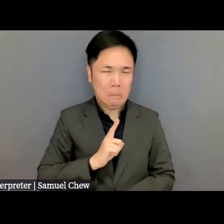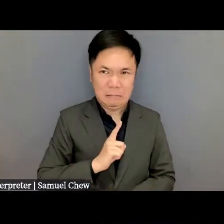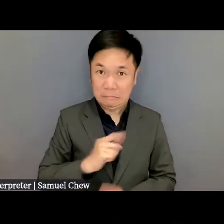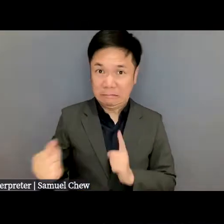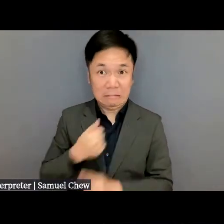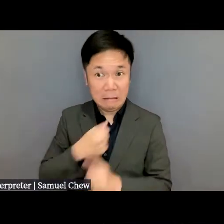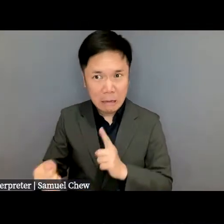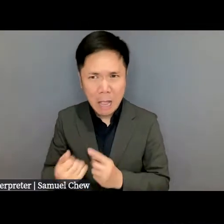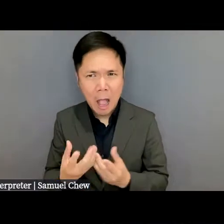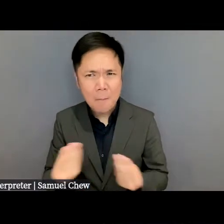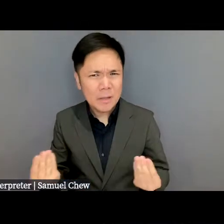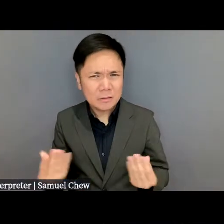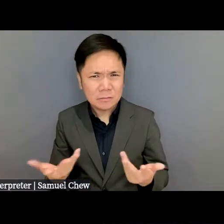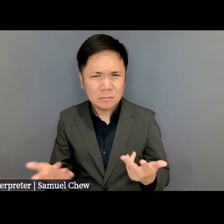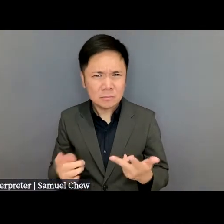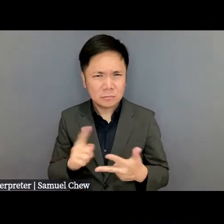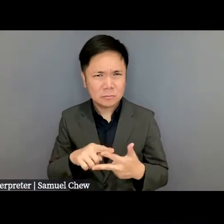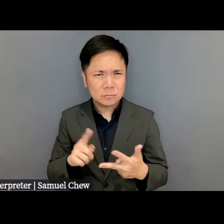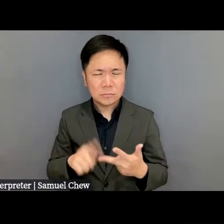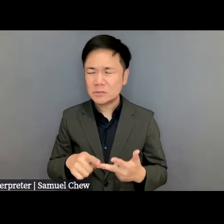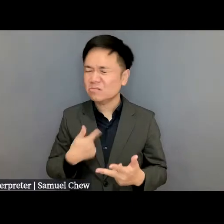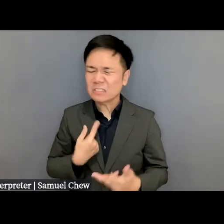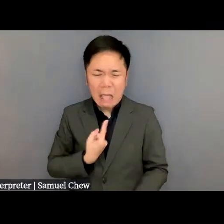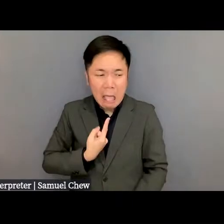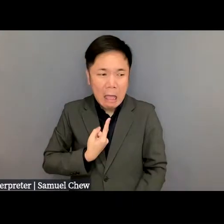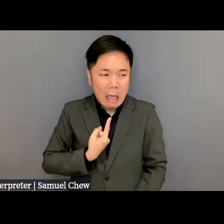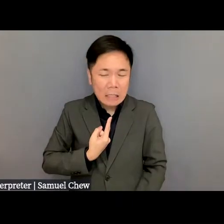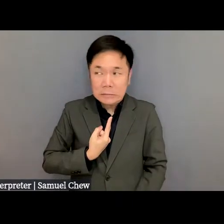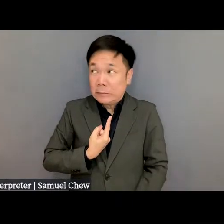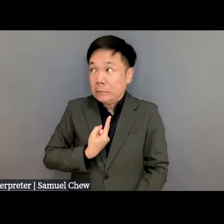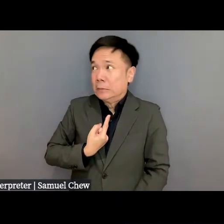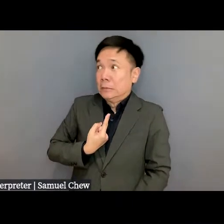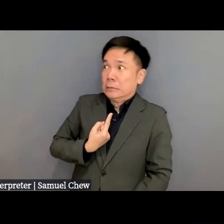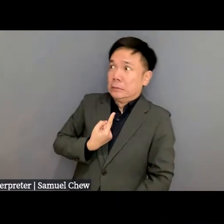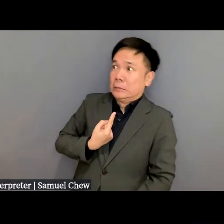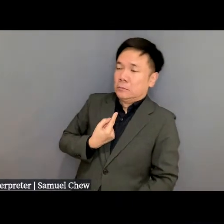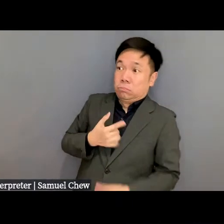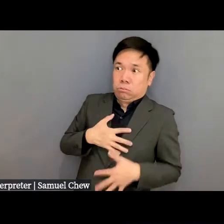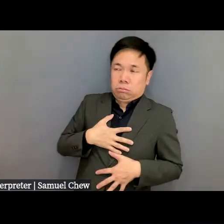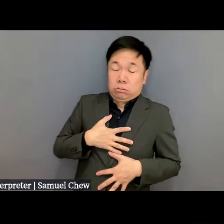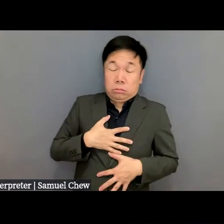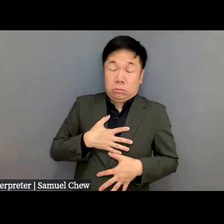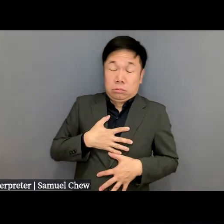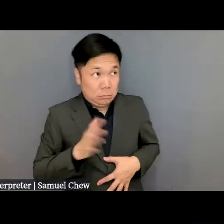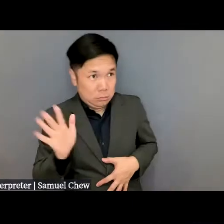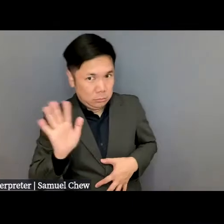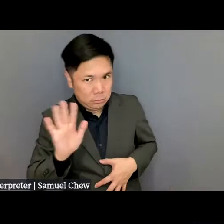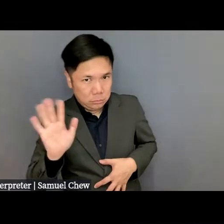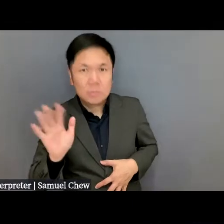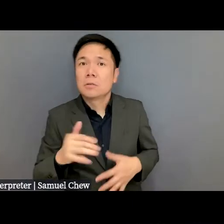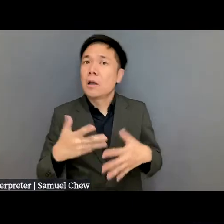gives up of traveling because they're afraid or because they don't have the resources?